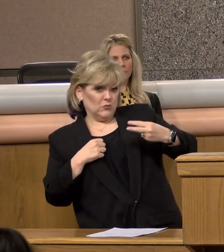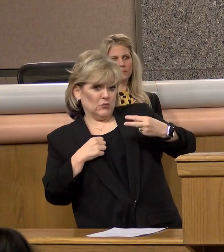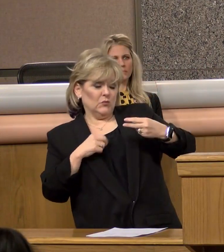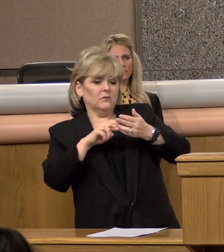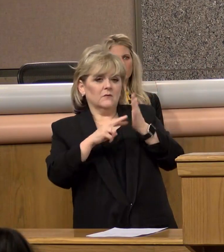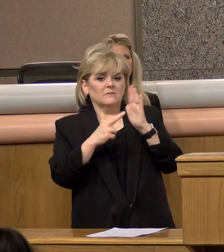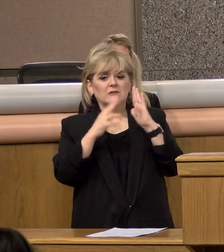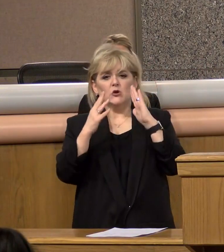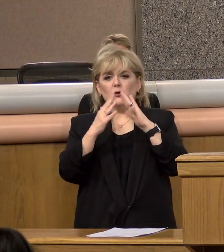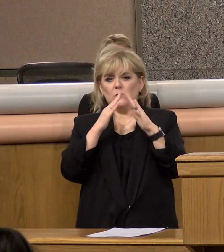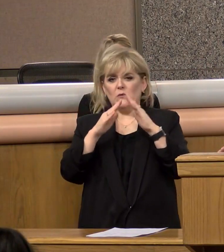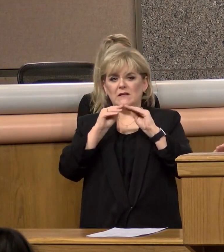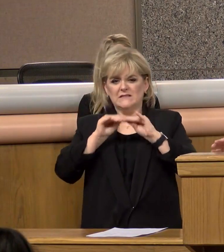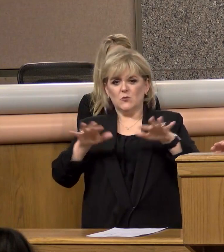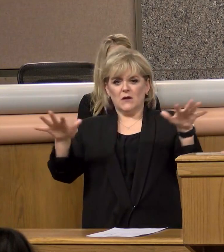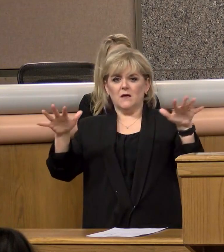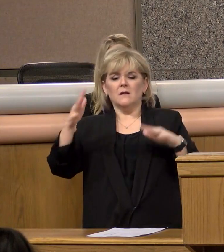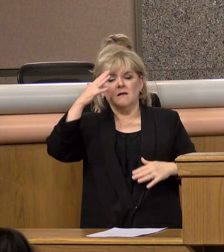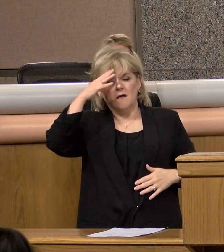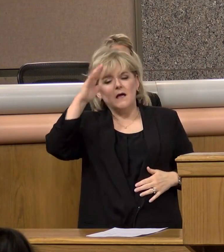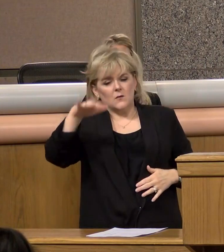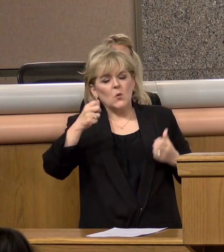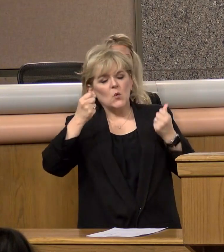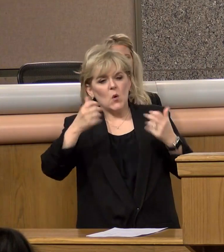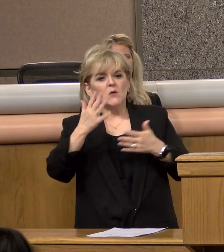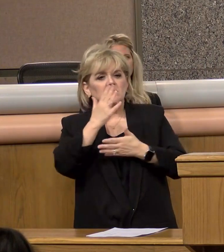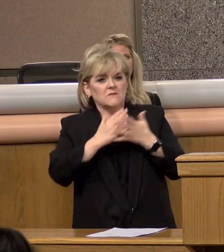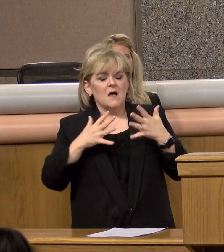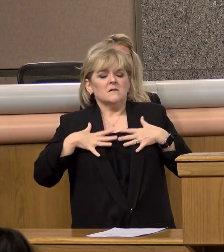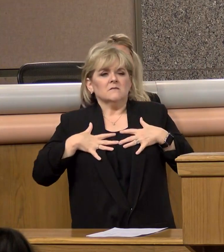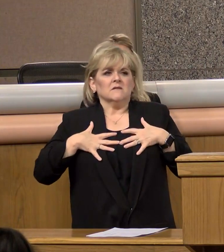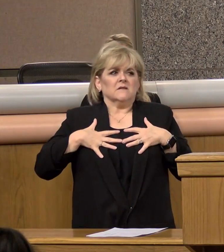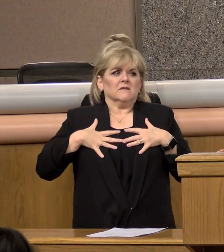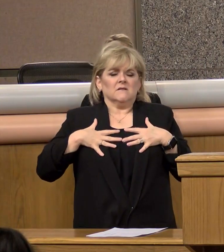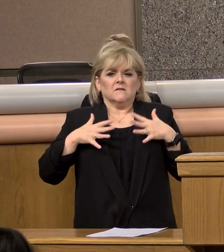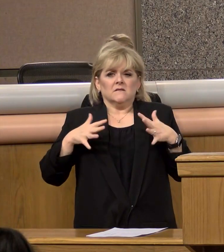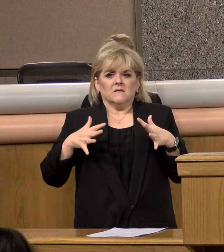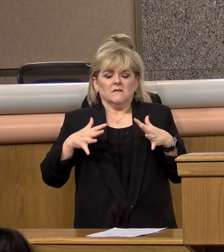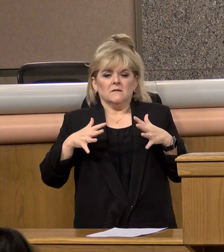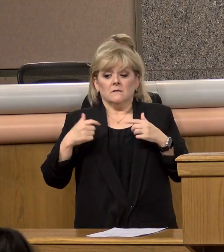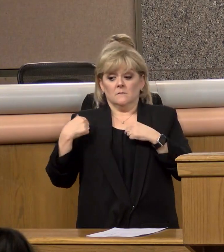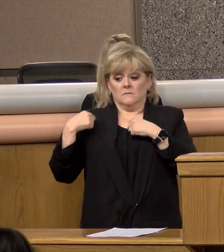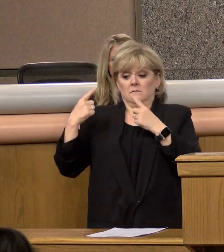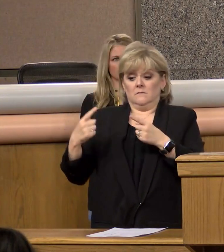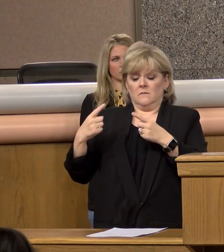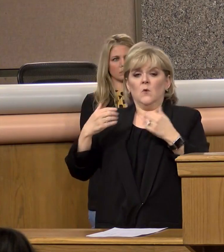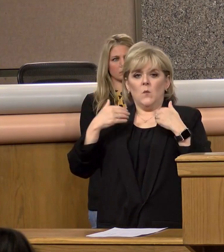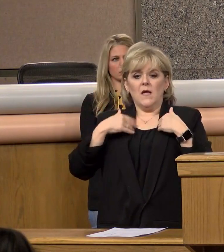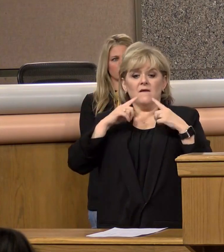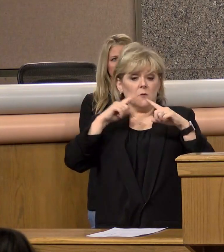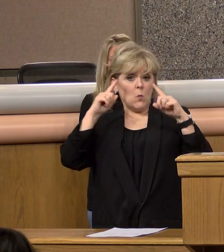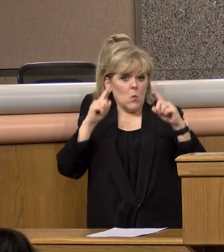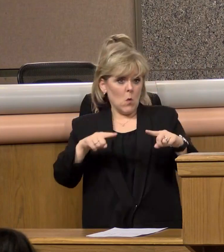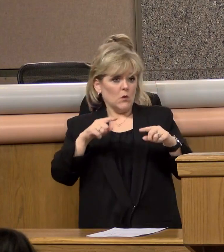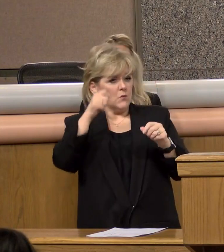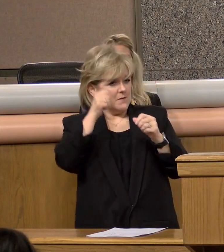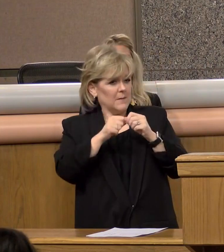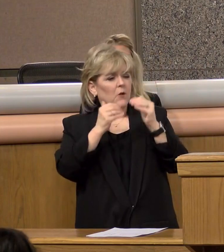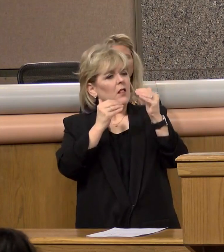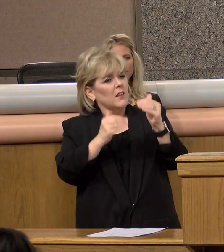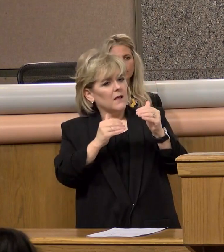that does create some anxiety. We have this order in place that we need to limit our